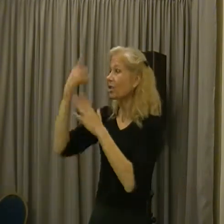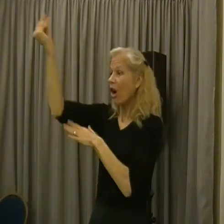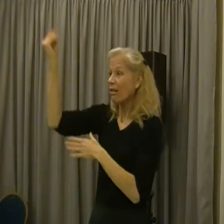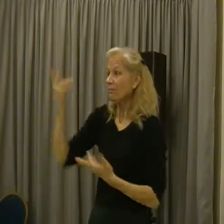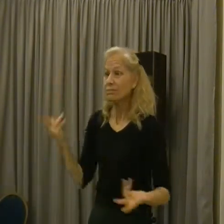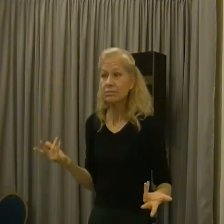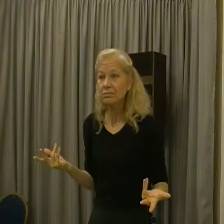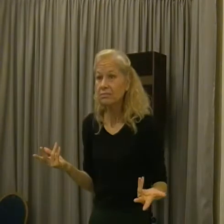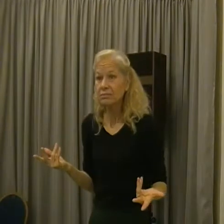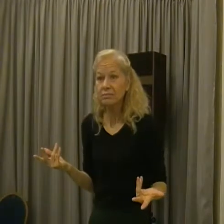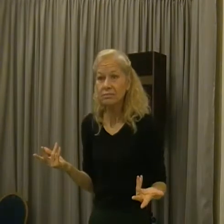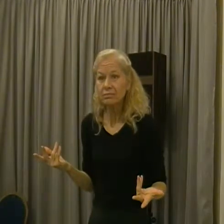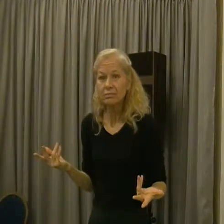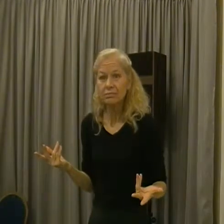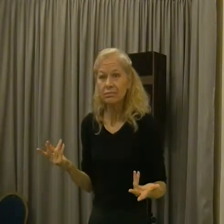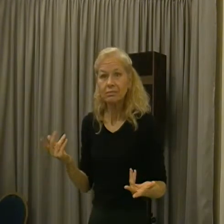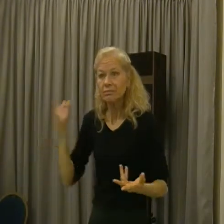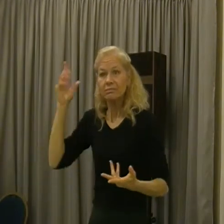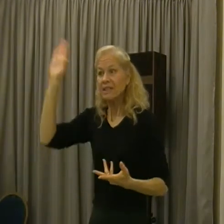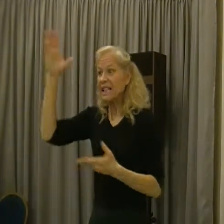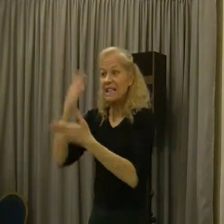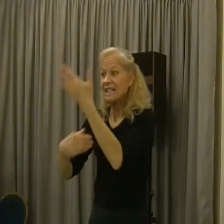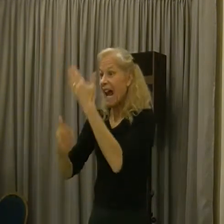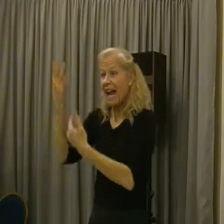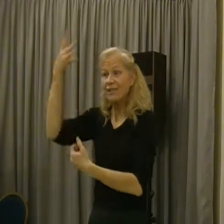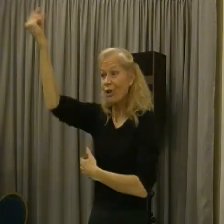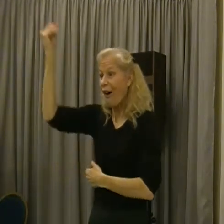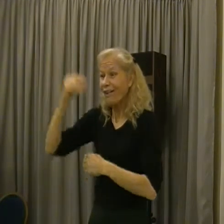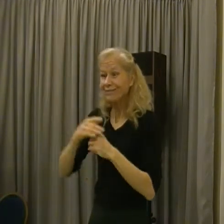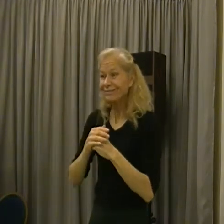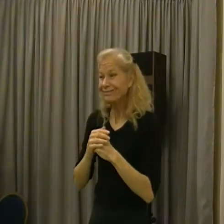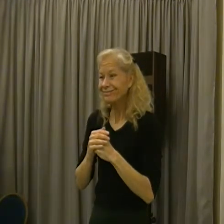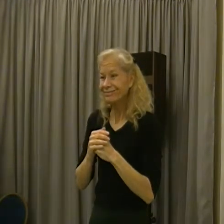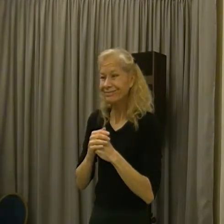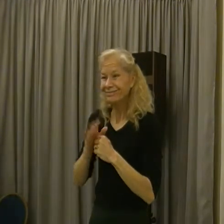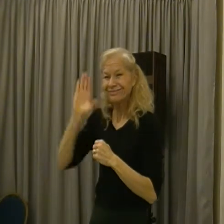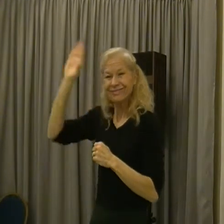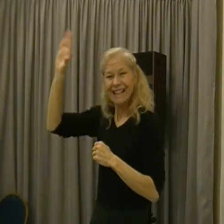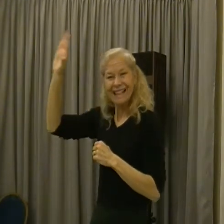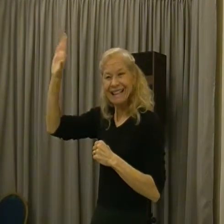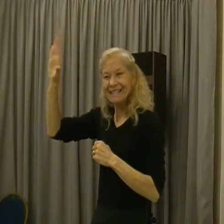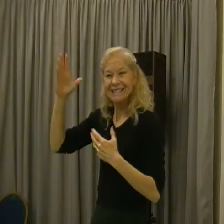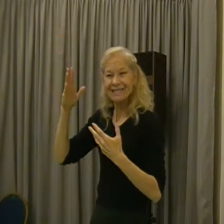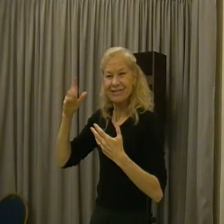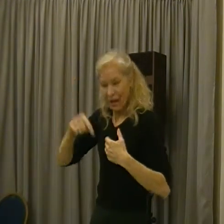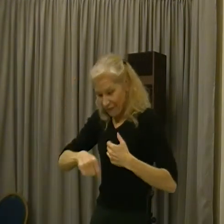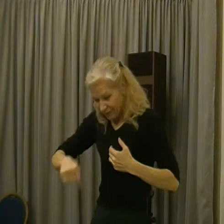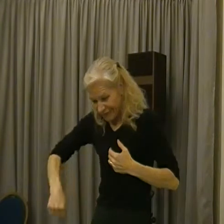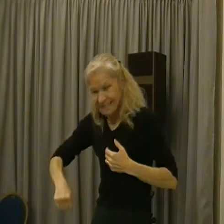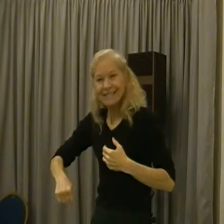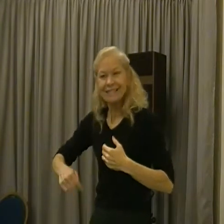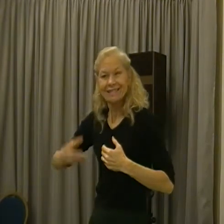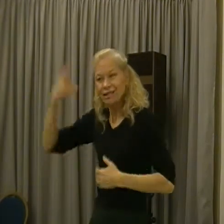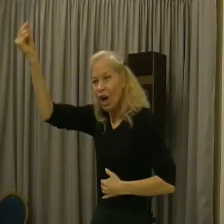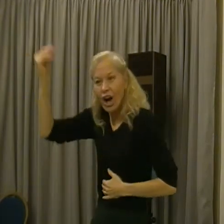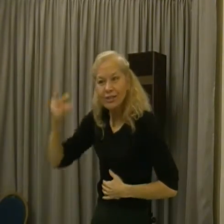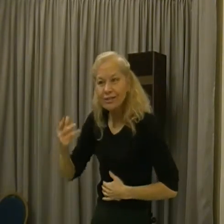Spirit. I'm going to send them out." And only he can do that. Only he can do that. But he has done it.